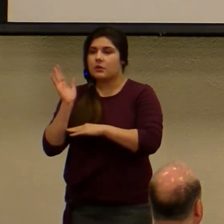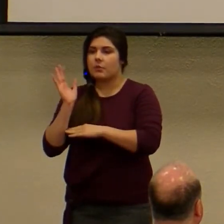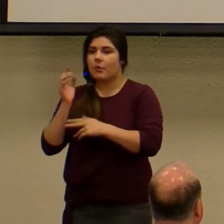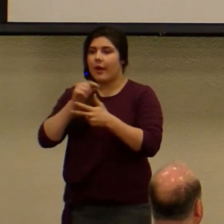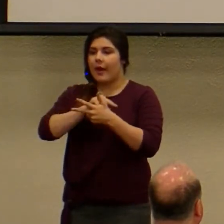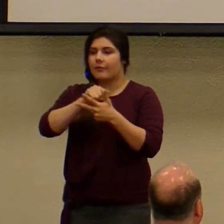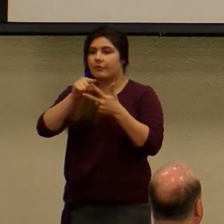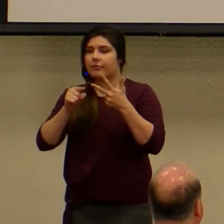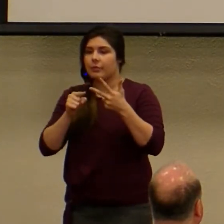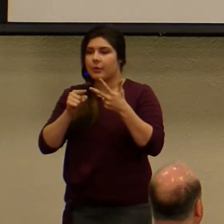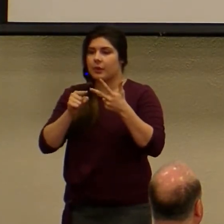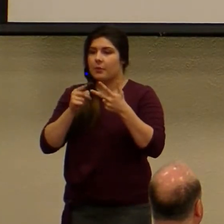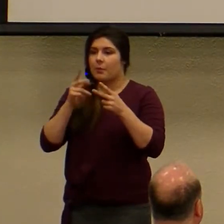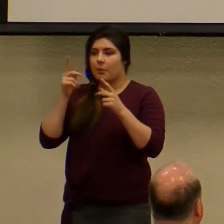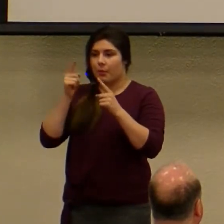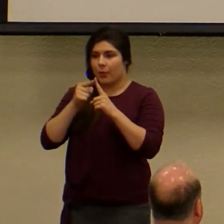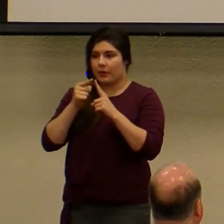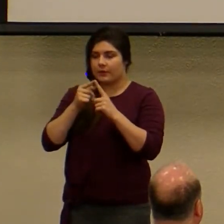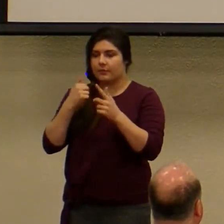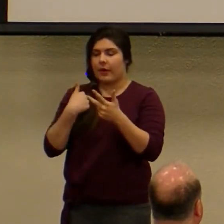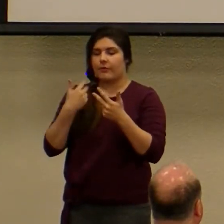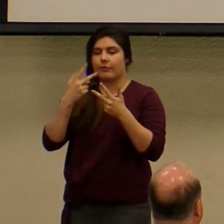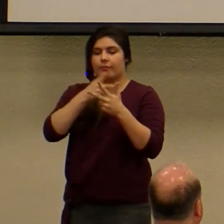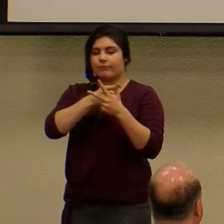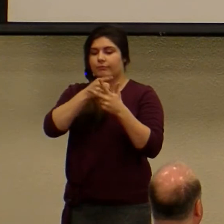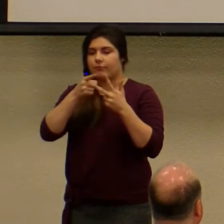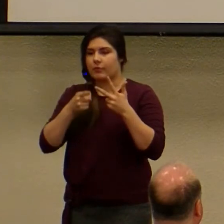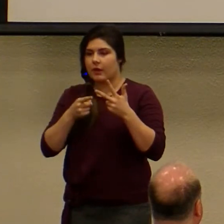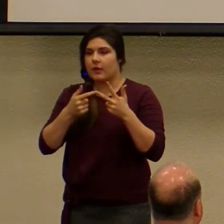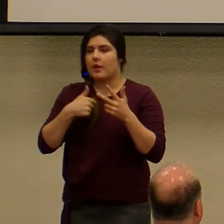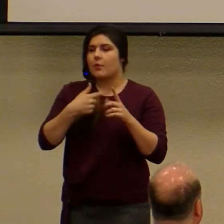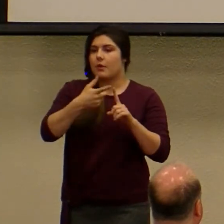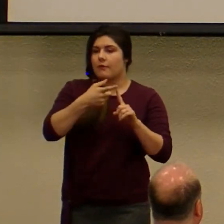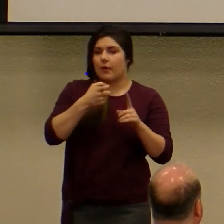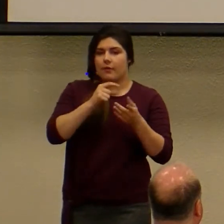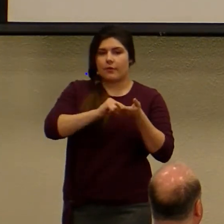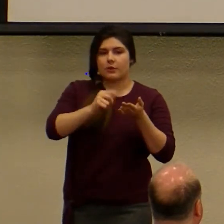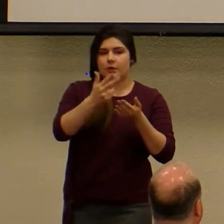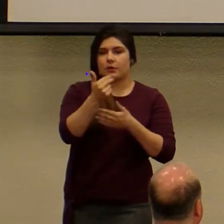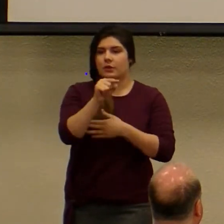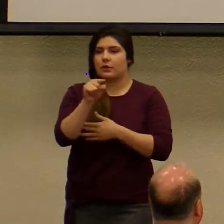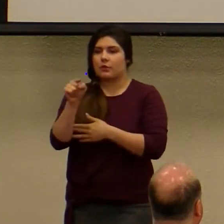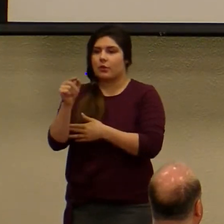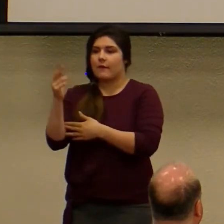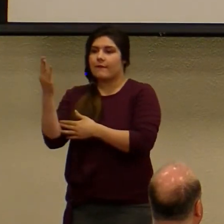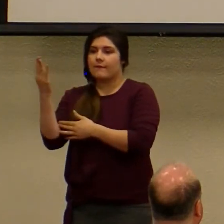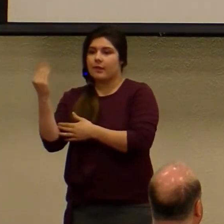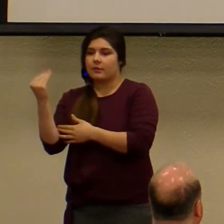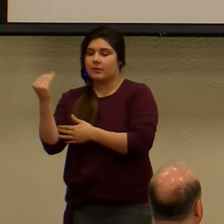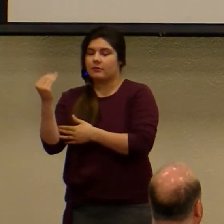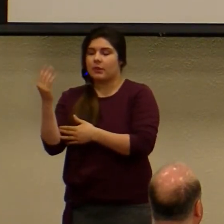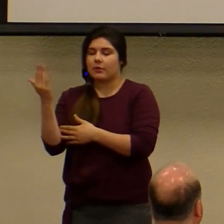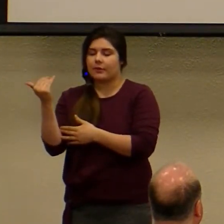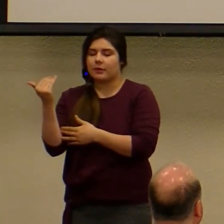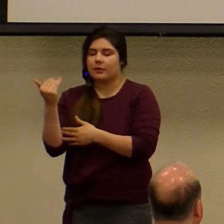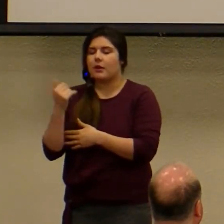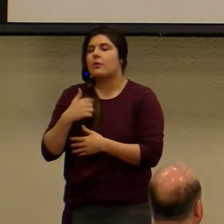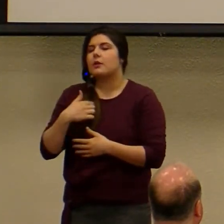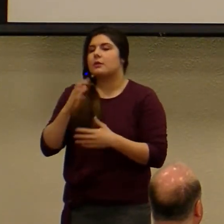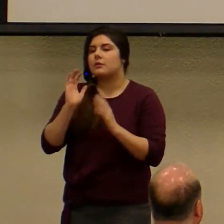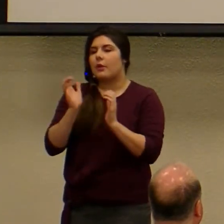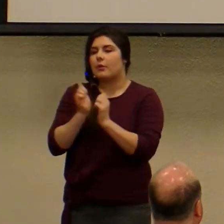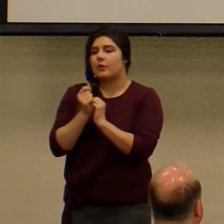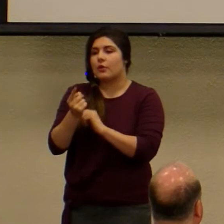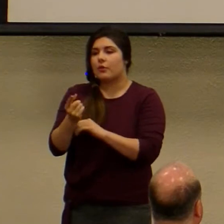three major points that all come right out of verses 13 through 15. I want to talk to you, first of all,